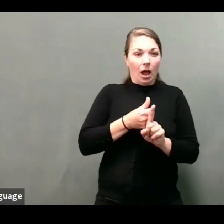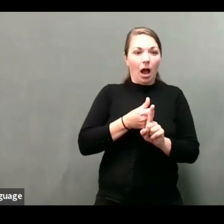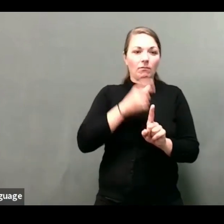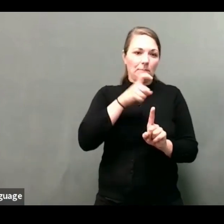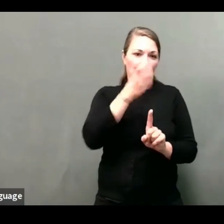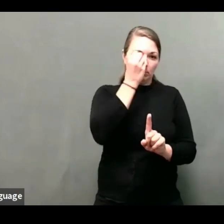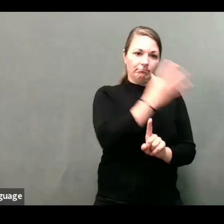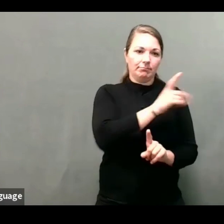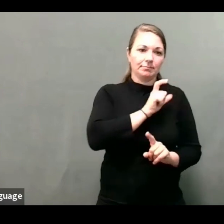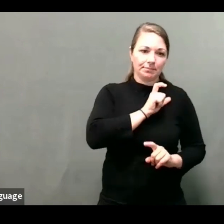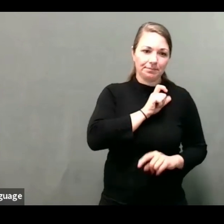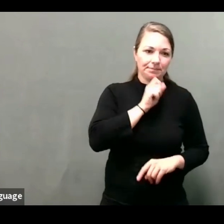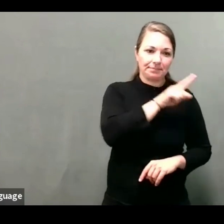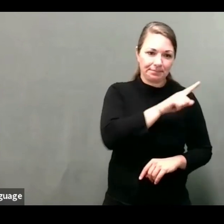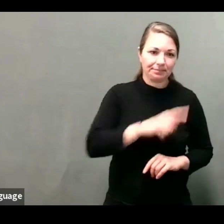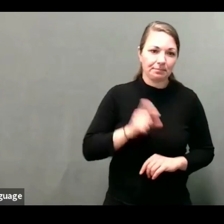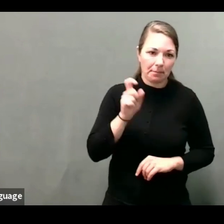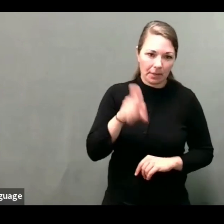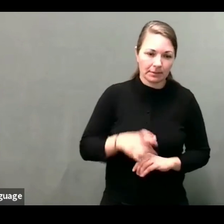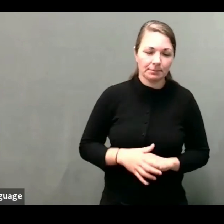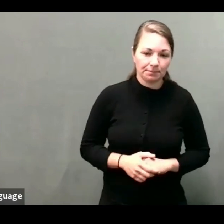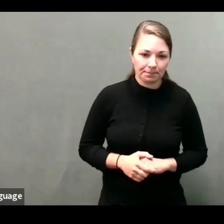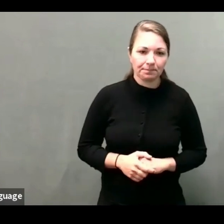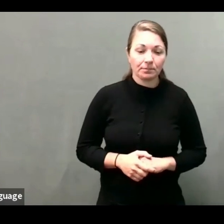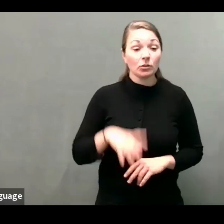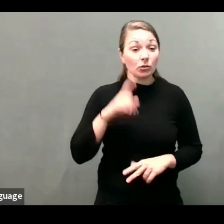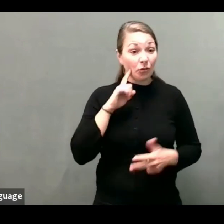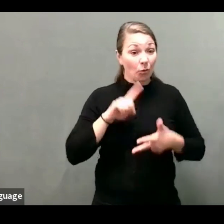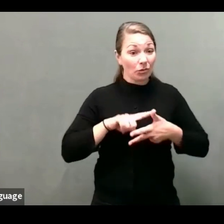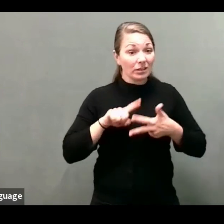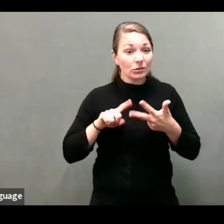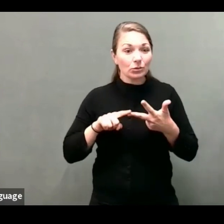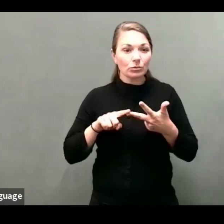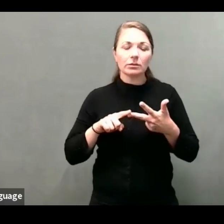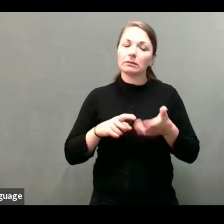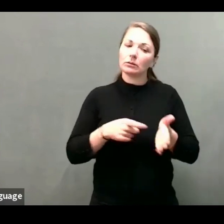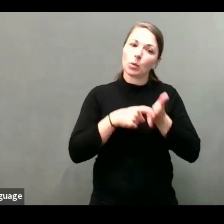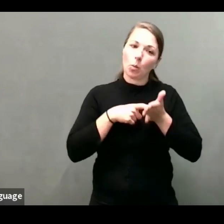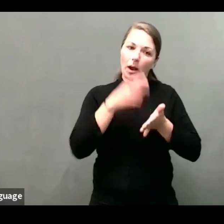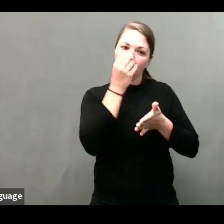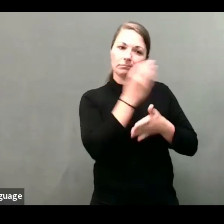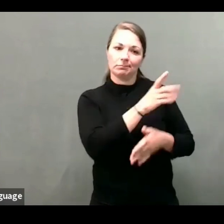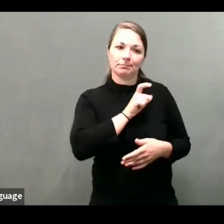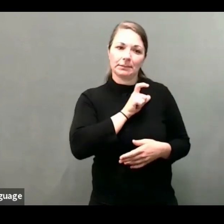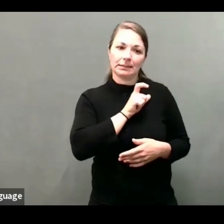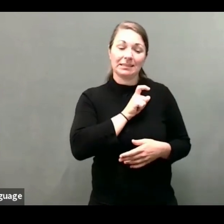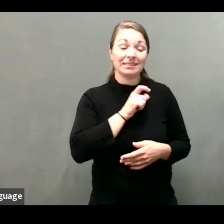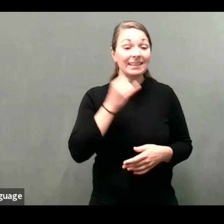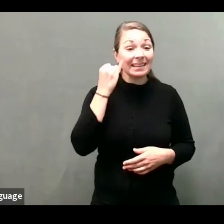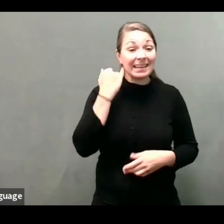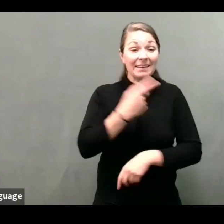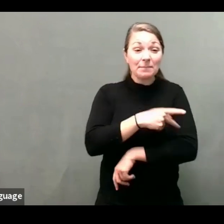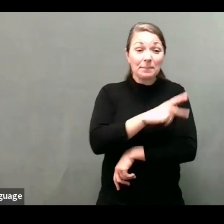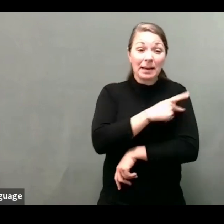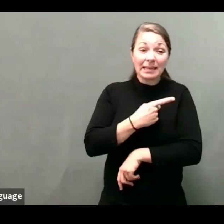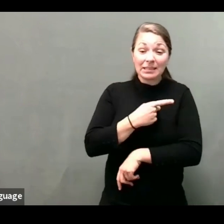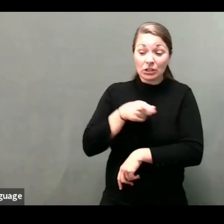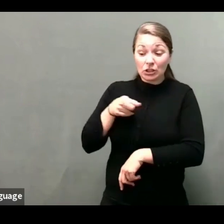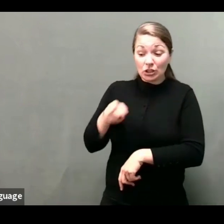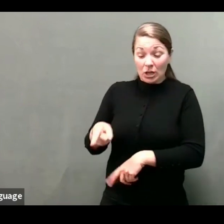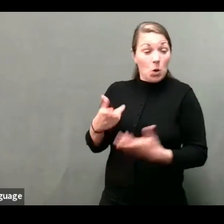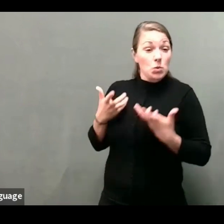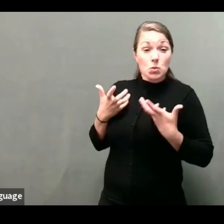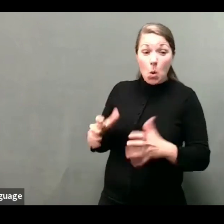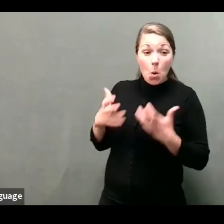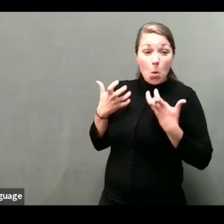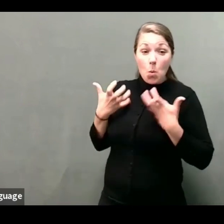So in any of these 3 cases, law enforcement will have to be notified even if the patient doesn't want them to, which can be